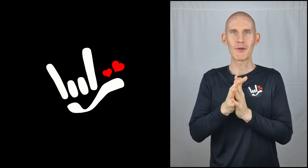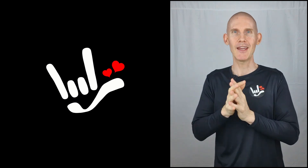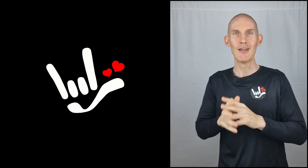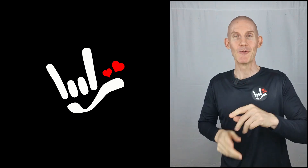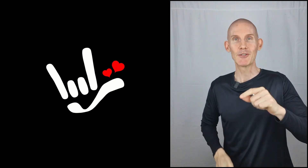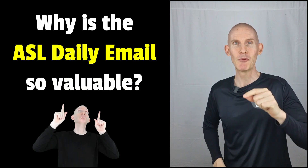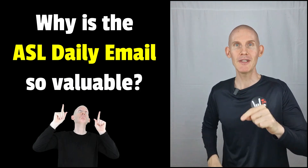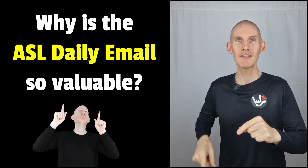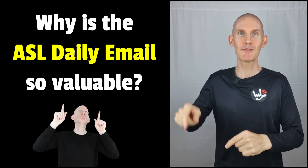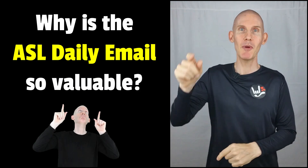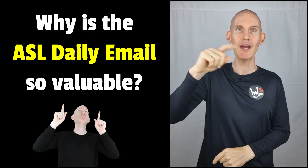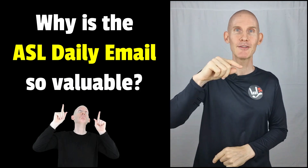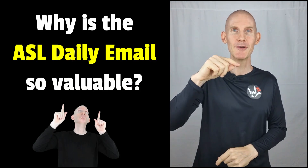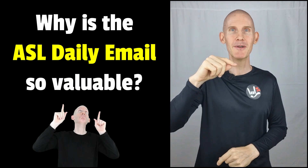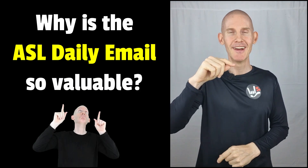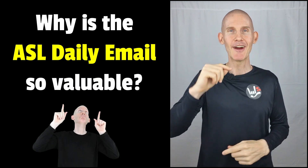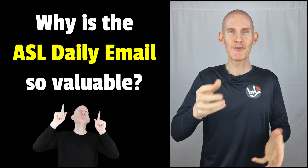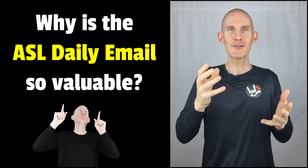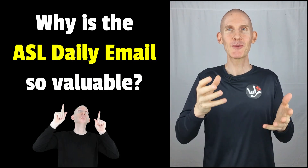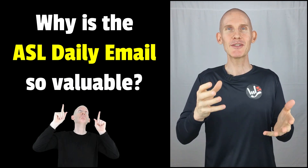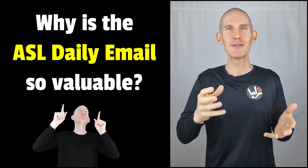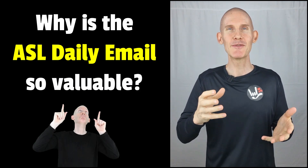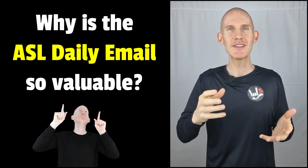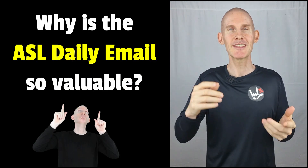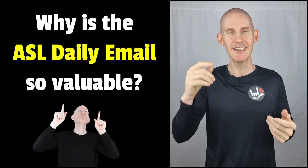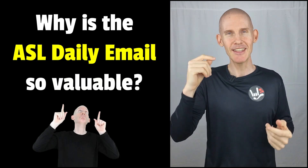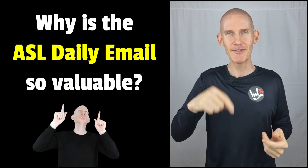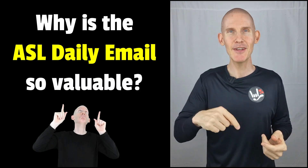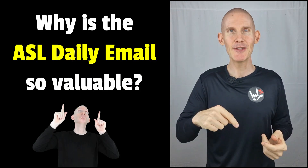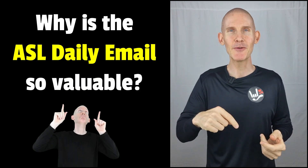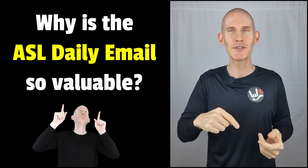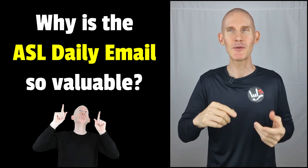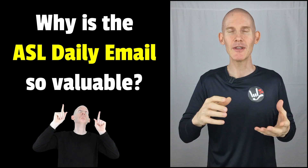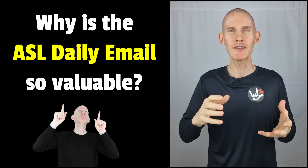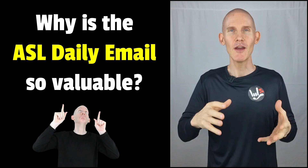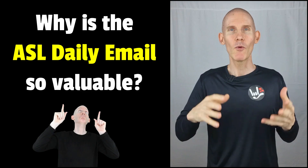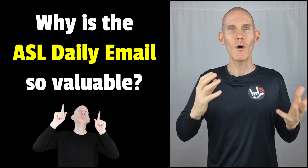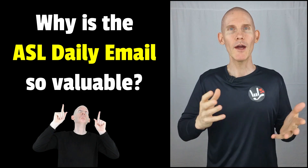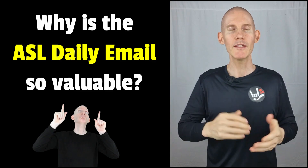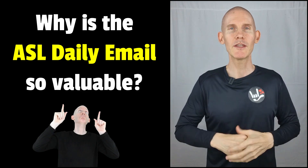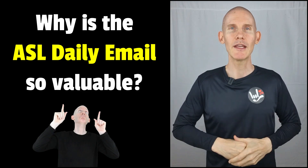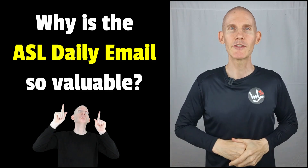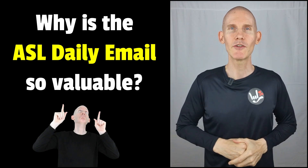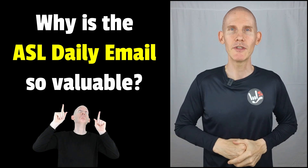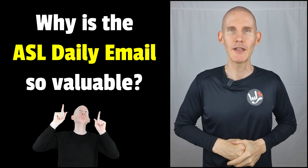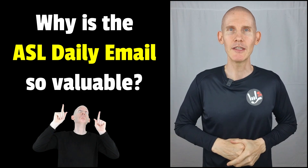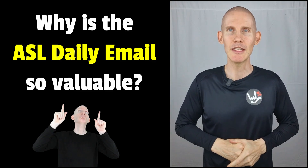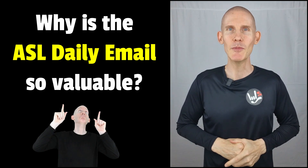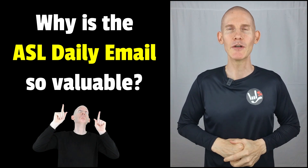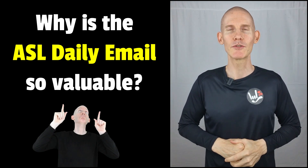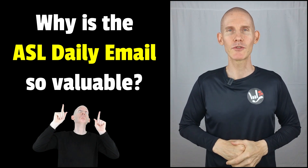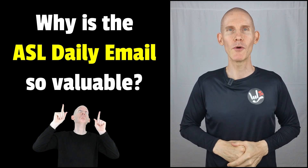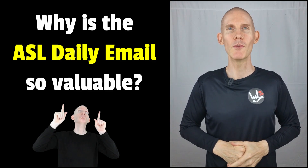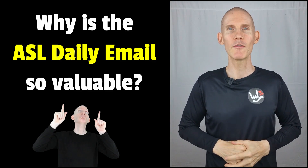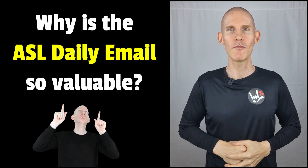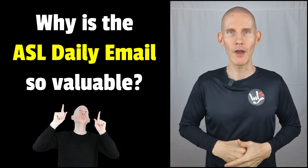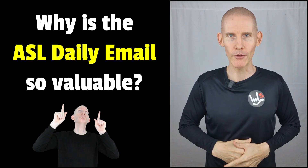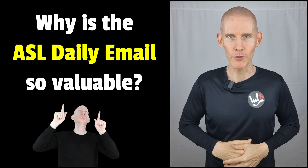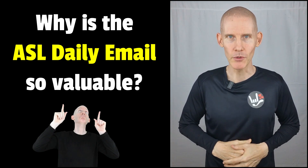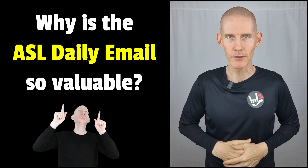Okay, which brings us back to our first question of this video, which was, why is ASL Daily Email so valuable?